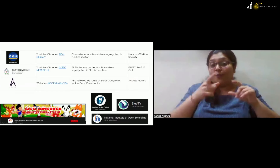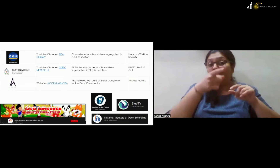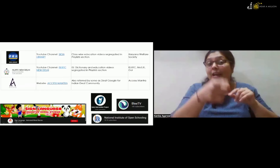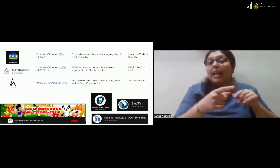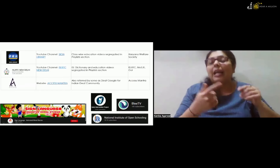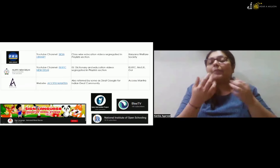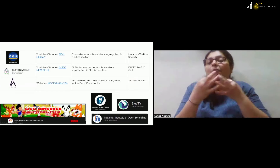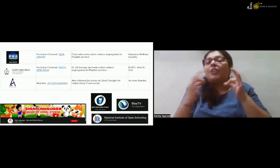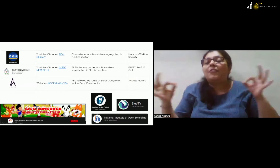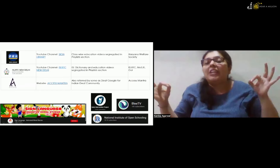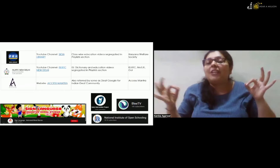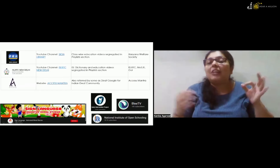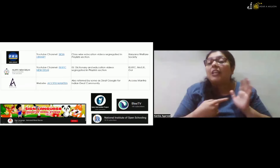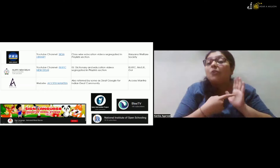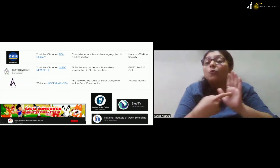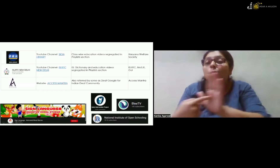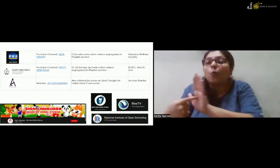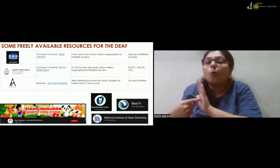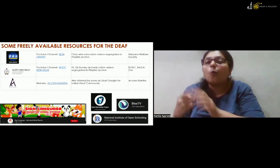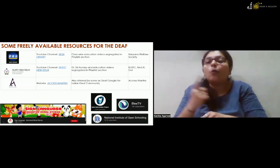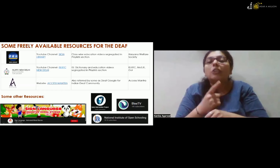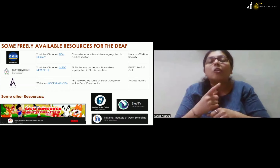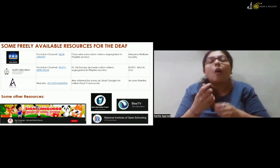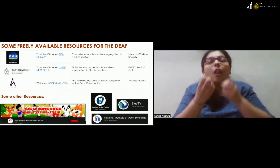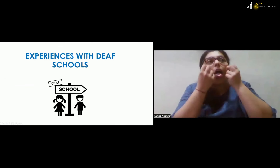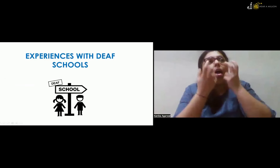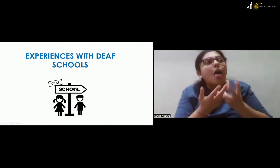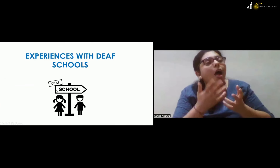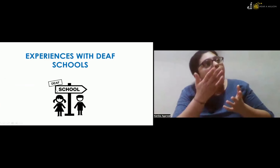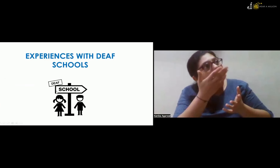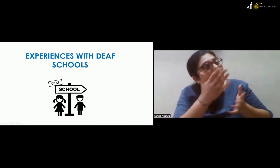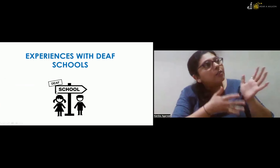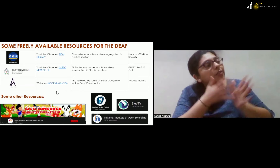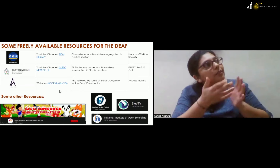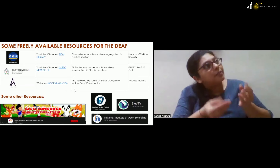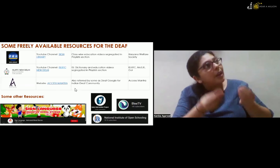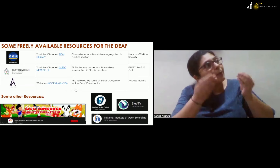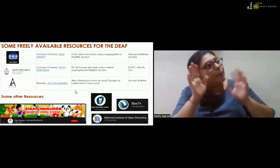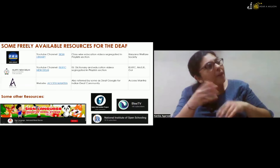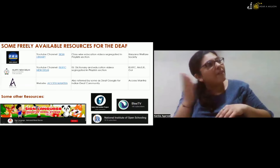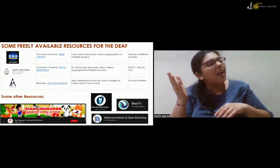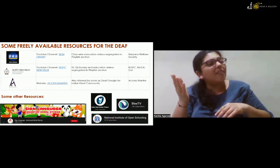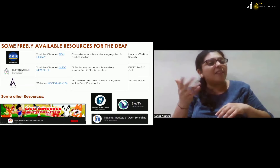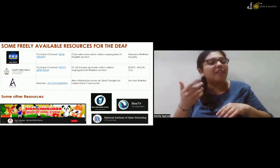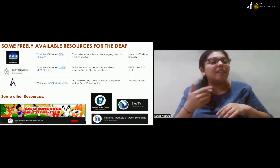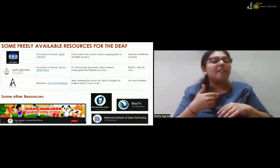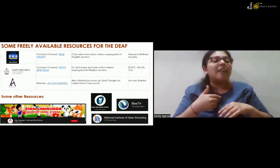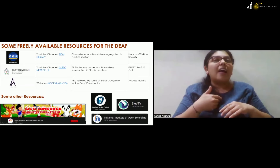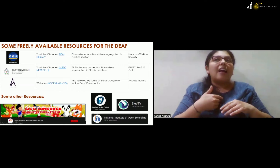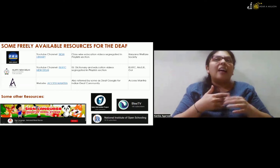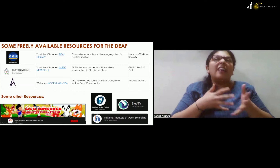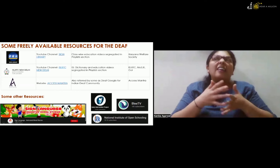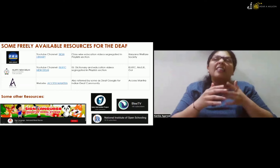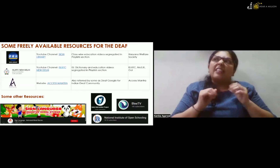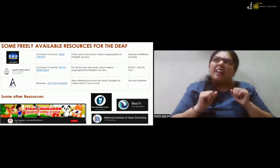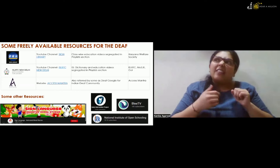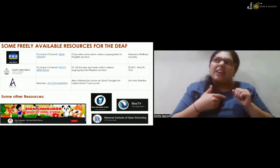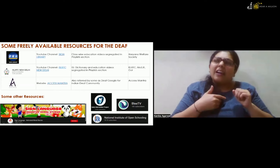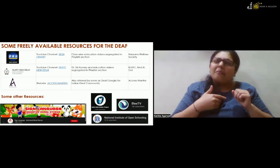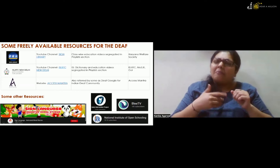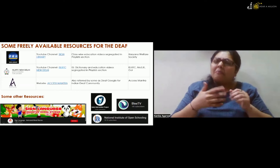things and, go to these organizations. So these are some of the freely available resources for the deaf.